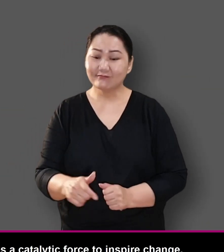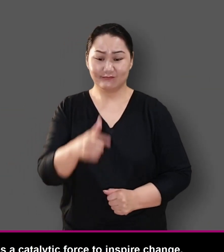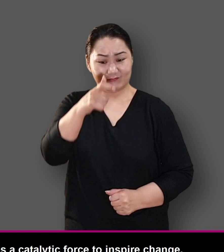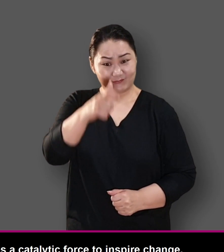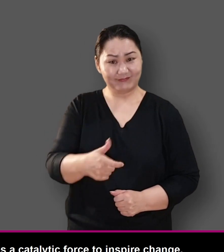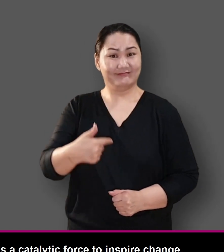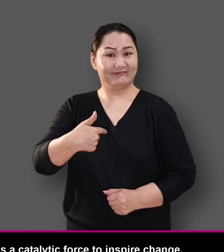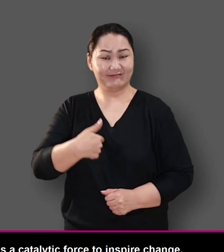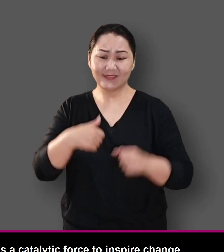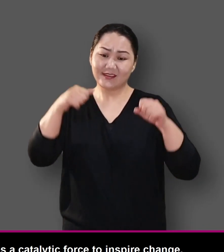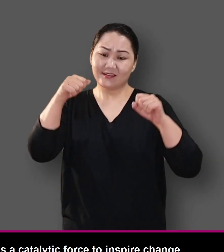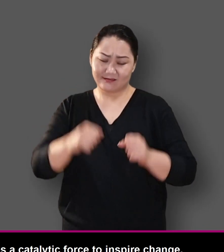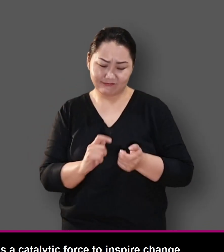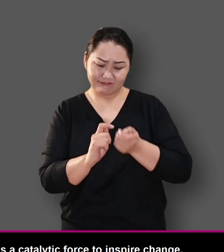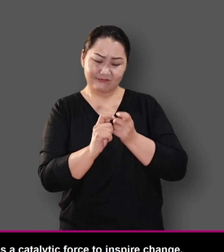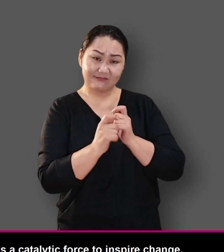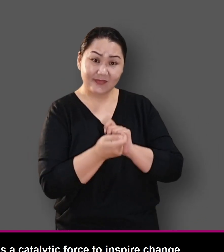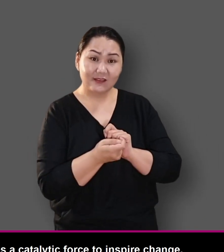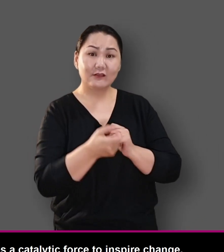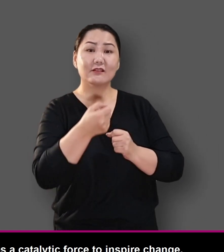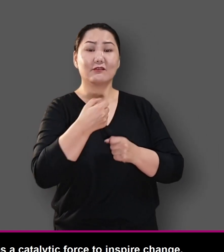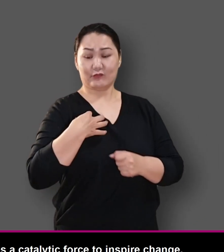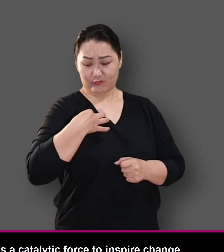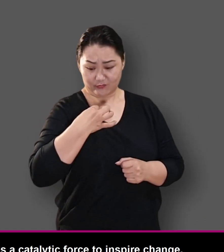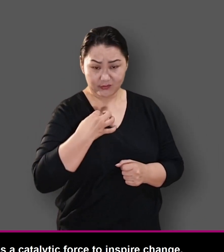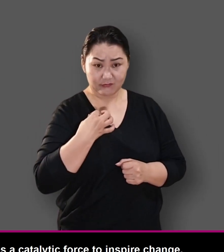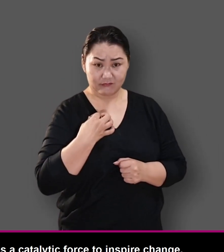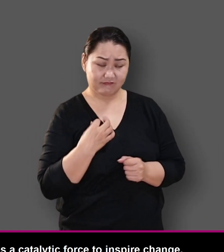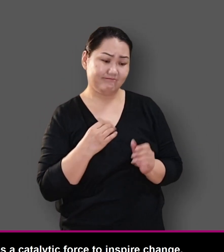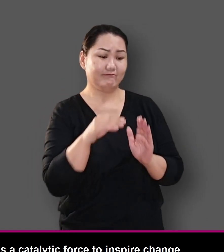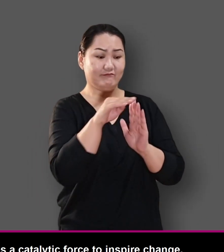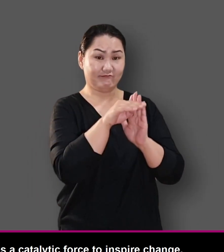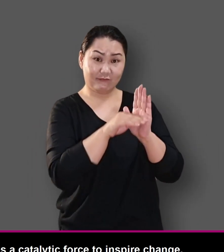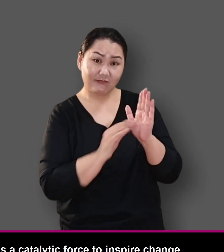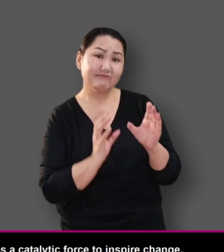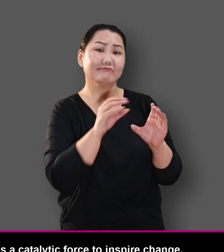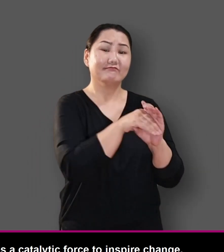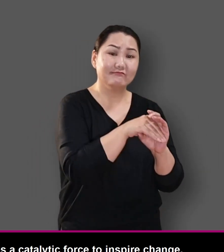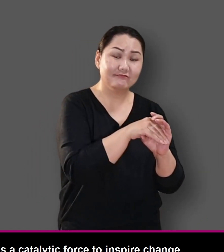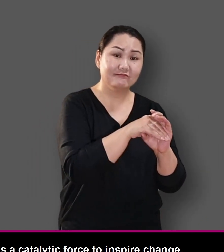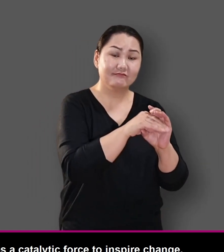And enables voluntary action as a catalytic force to inspire change.